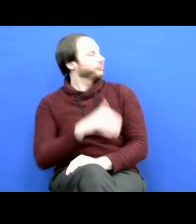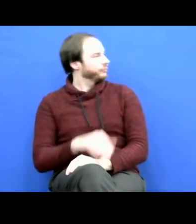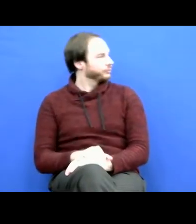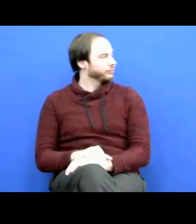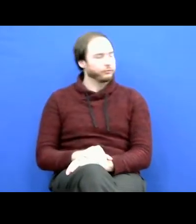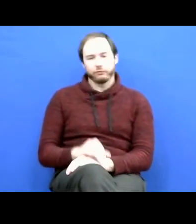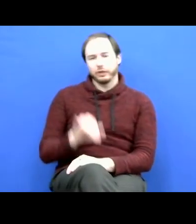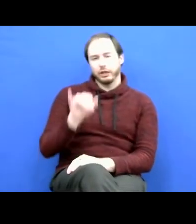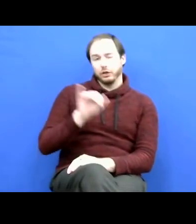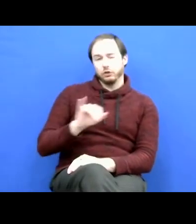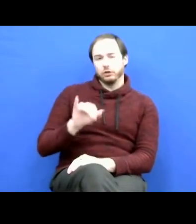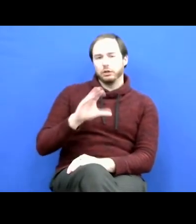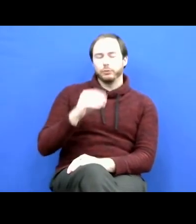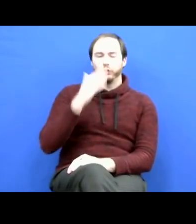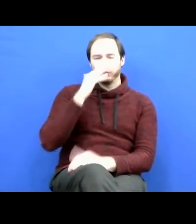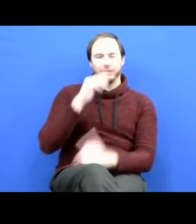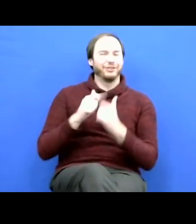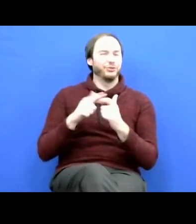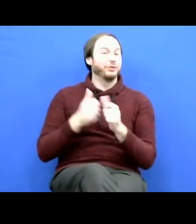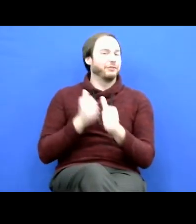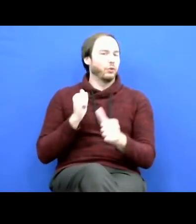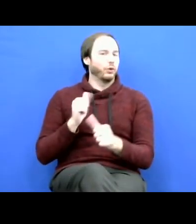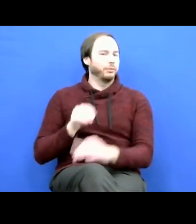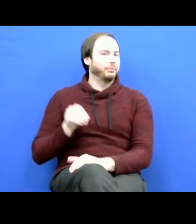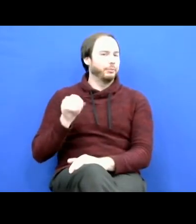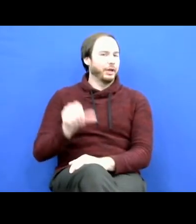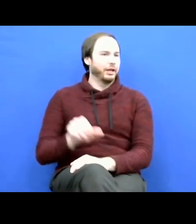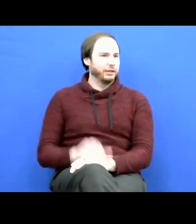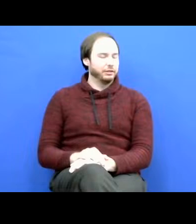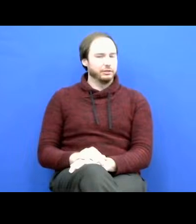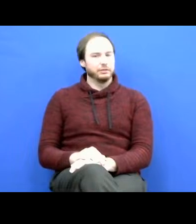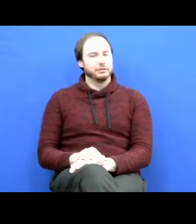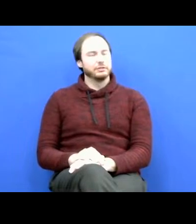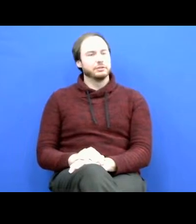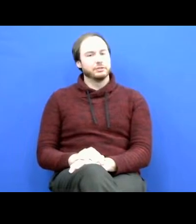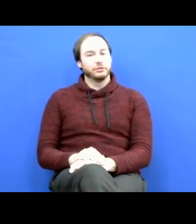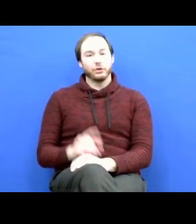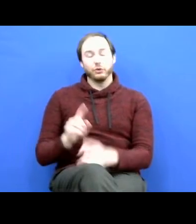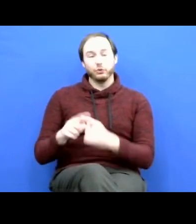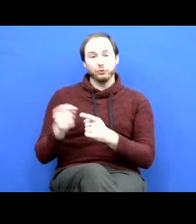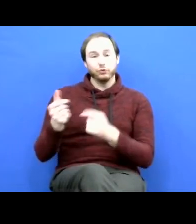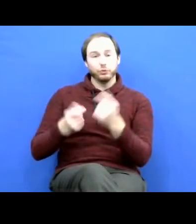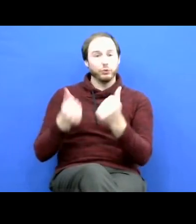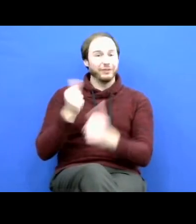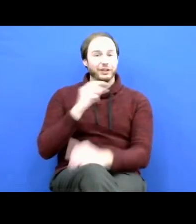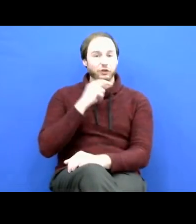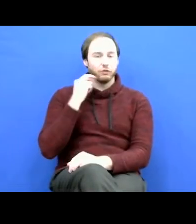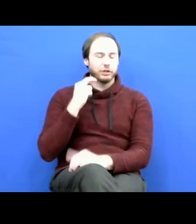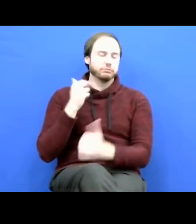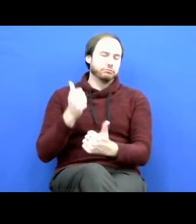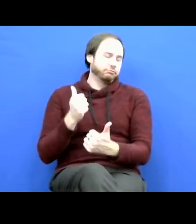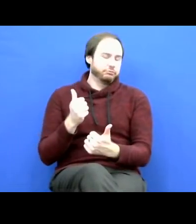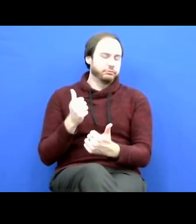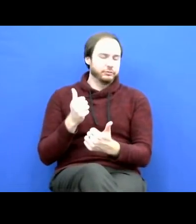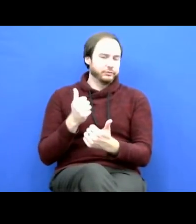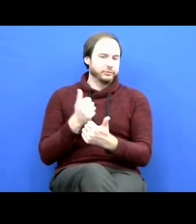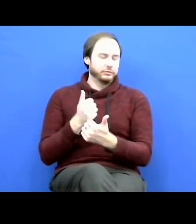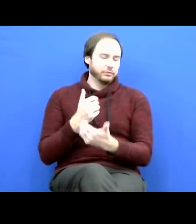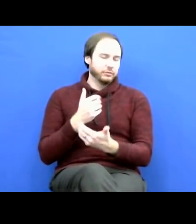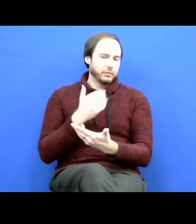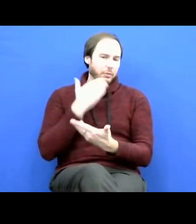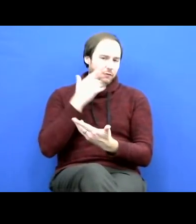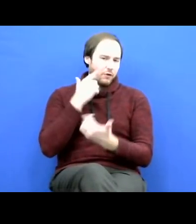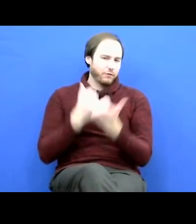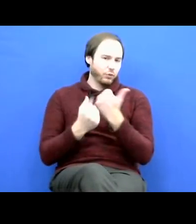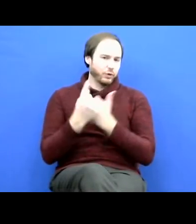insurance companies are very good at avoiding paying out. So removing the potential hazard tree makes a lot more sense, especially since